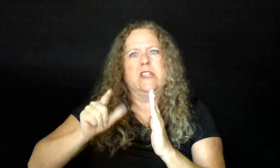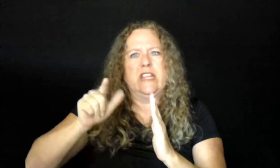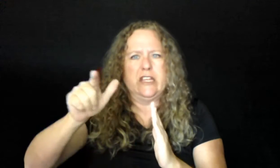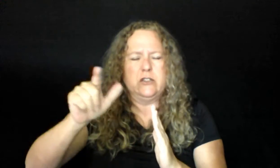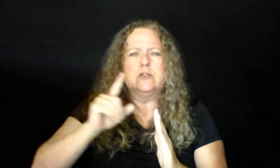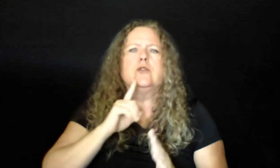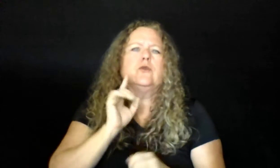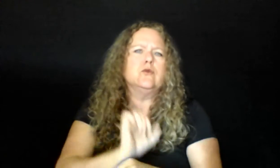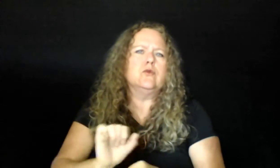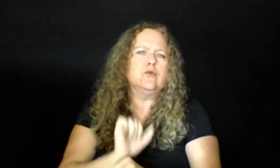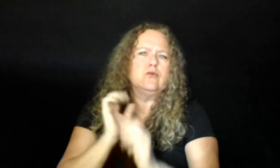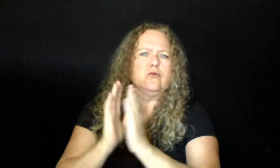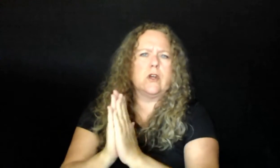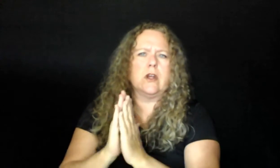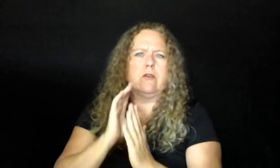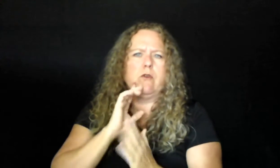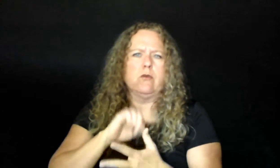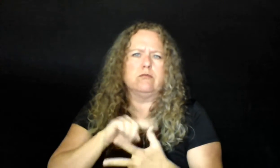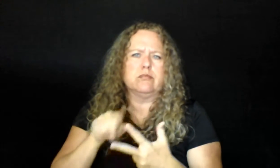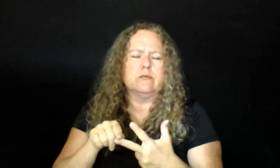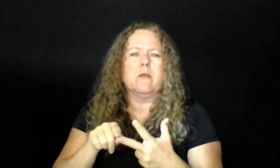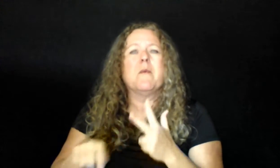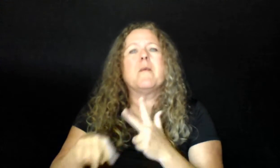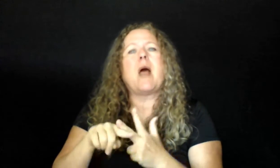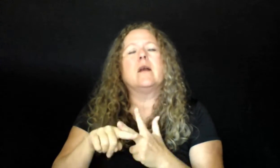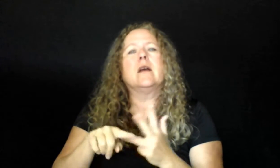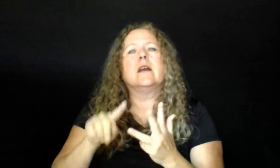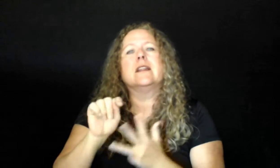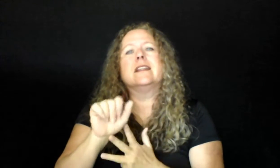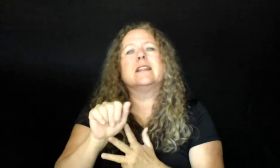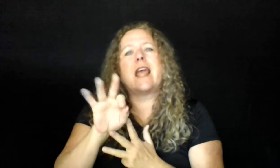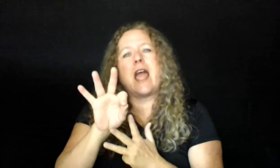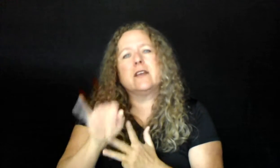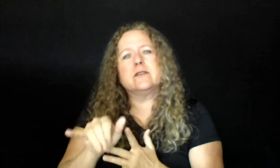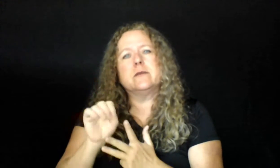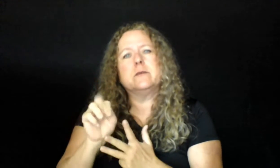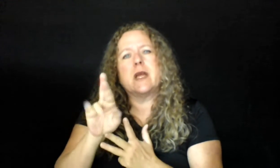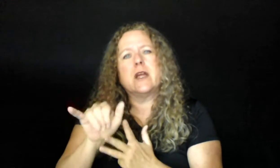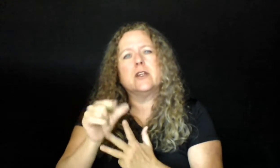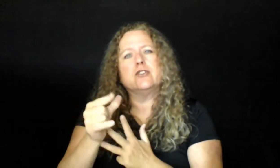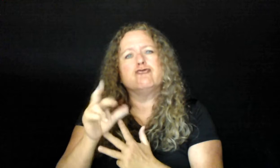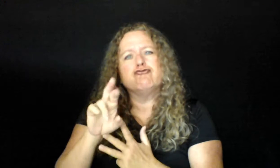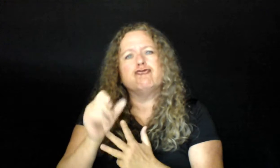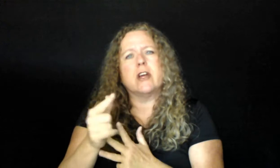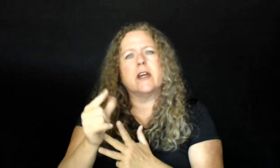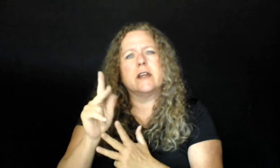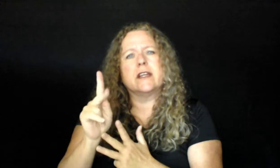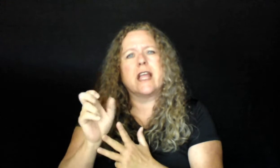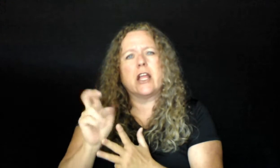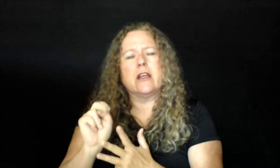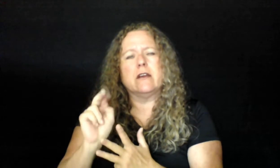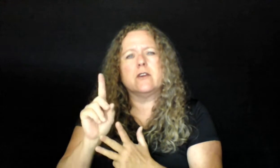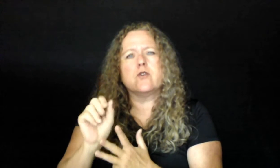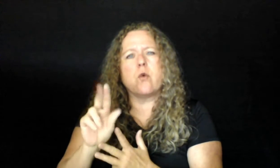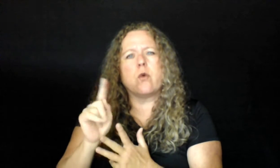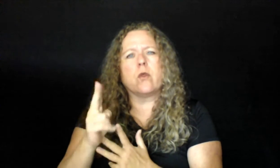prayer. Also for Taffy, Mary, Greg and Karen, Dorothy, Andy, Bo,